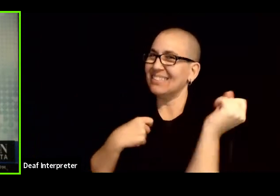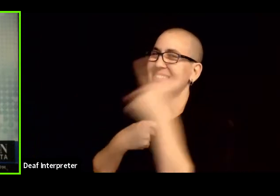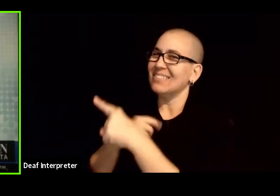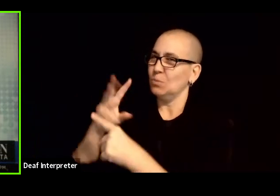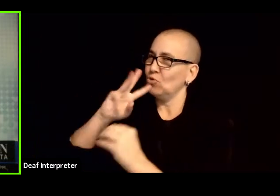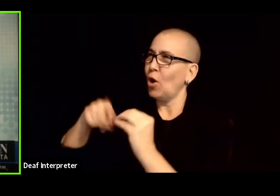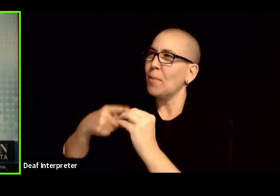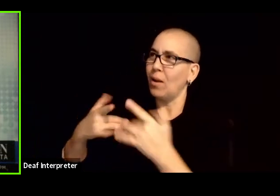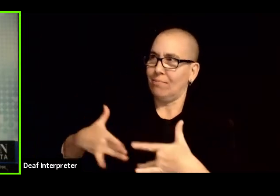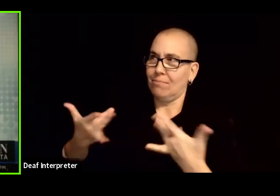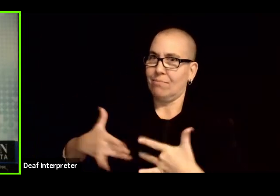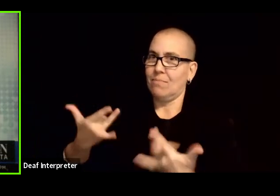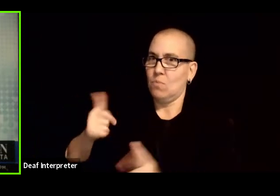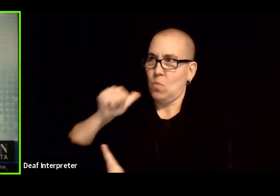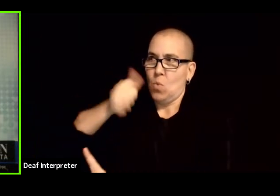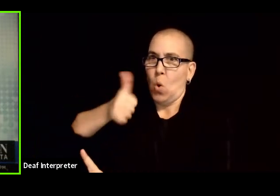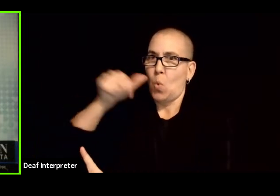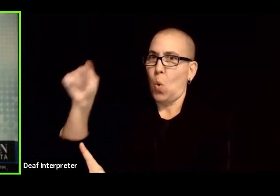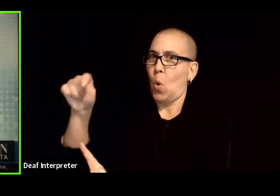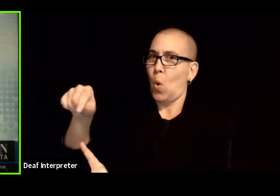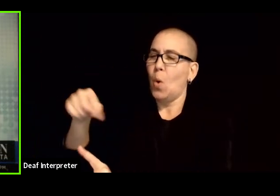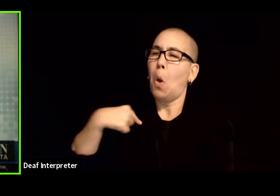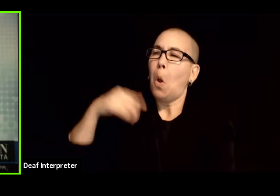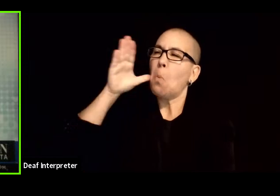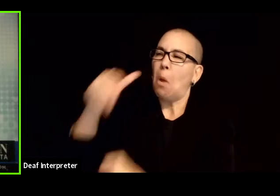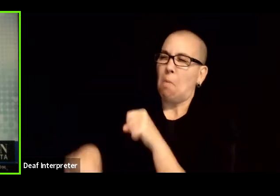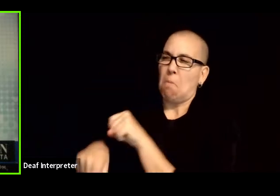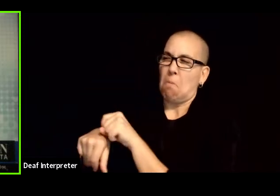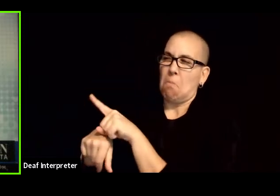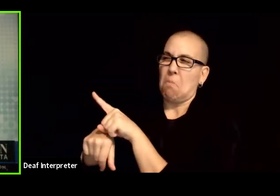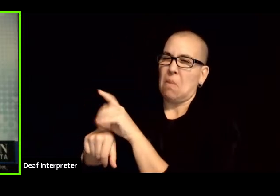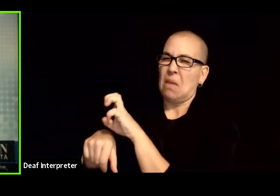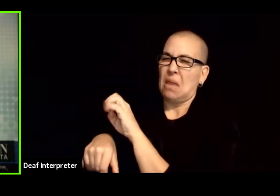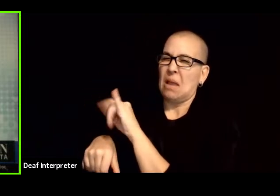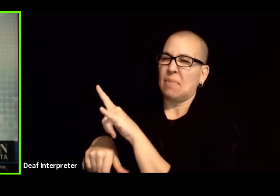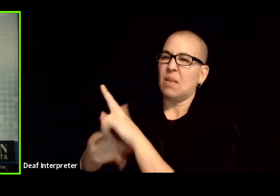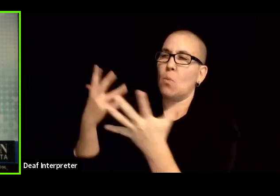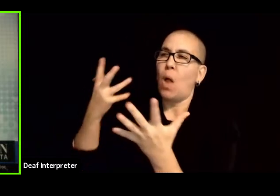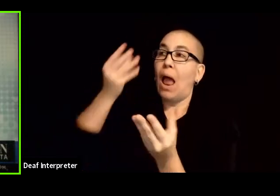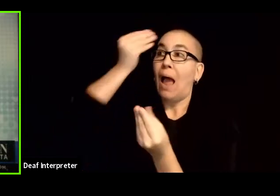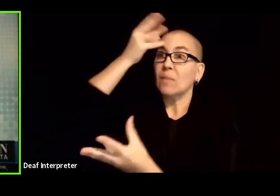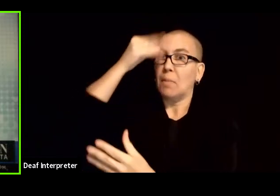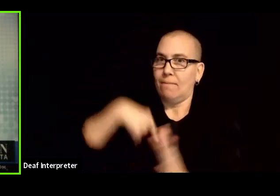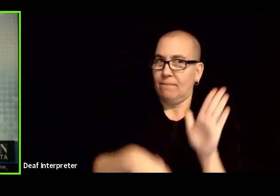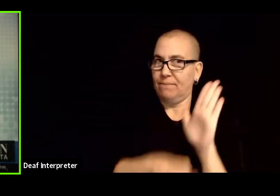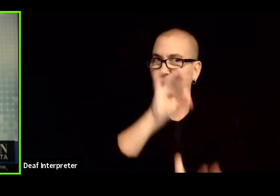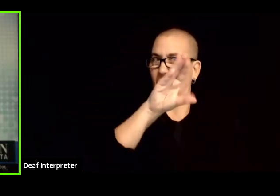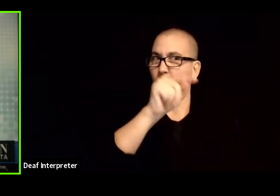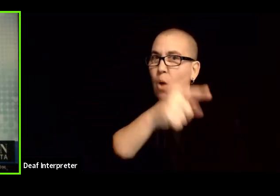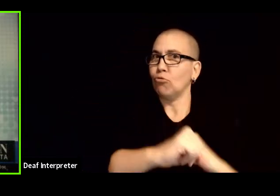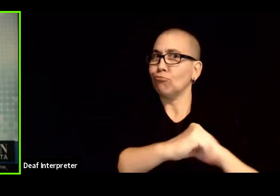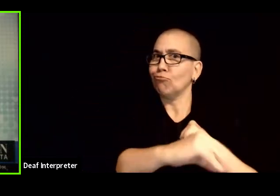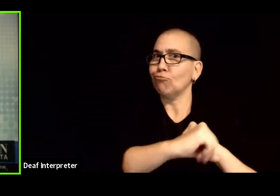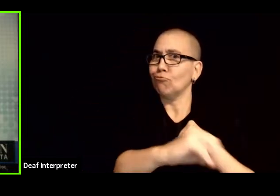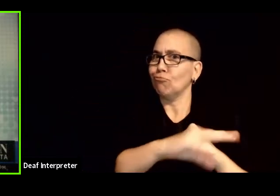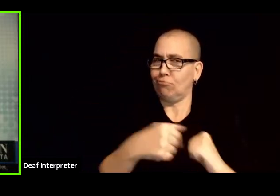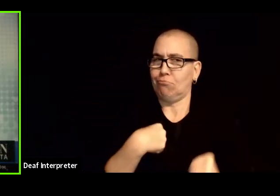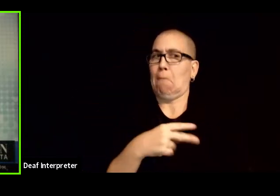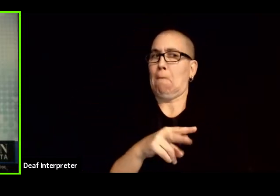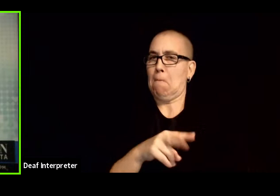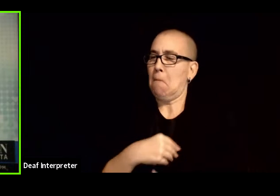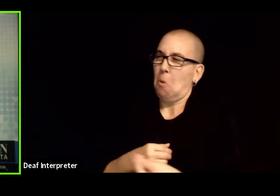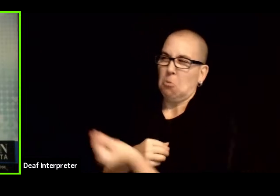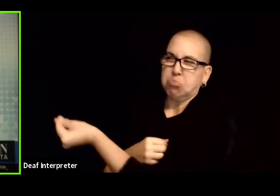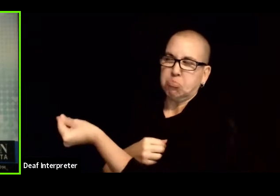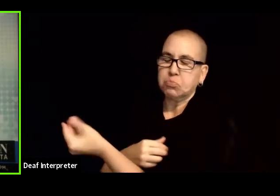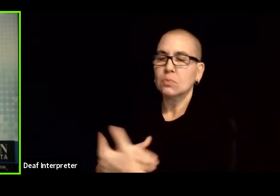get whatever information you have for Jeremy as well on that front. But given the number of high cases